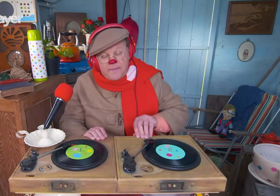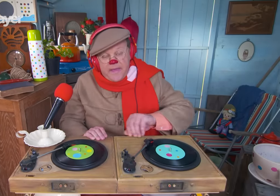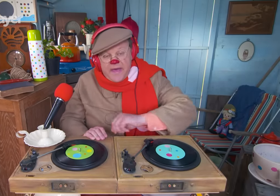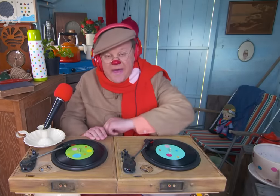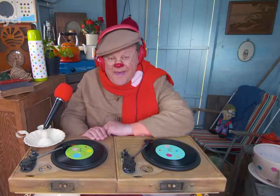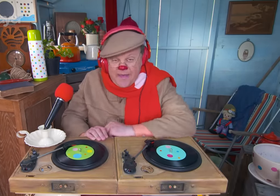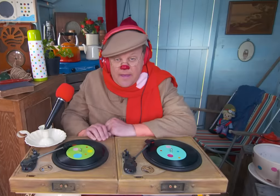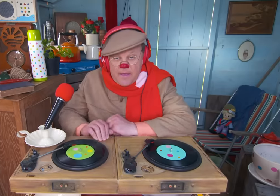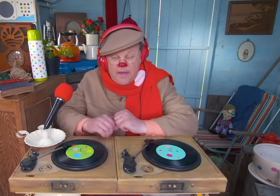me